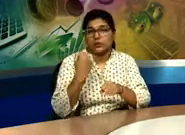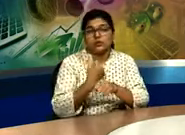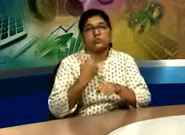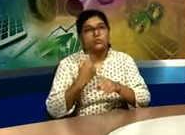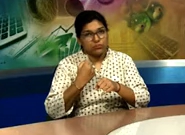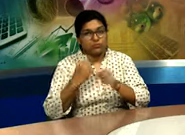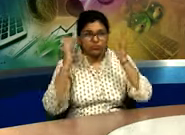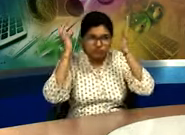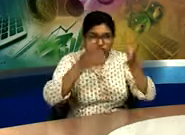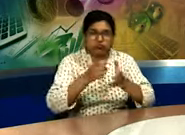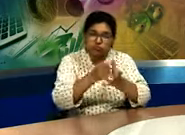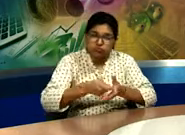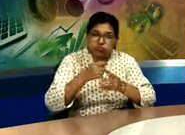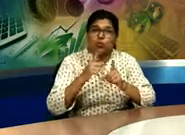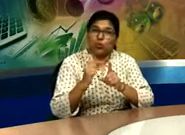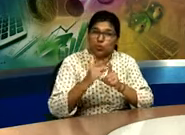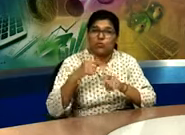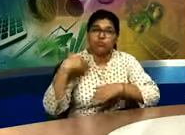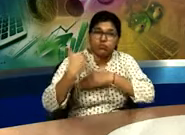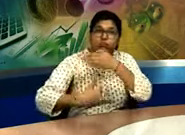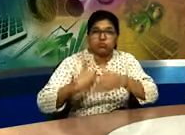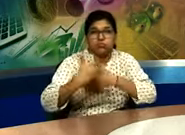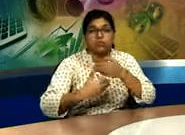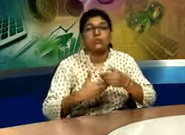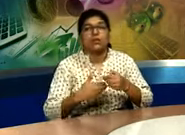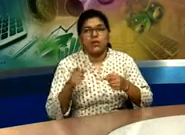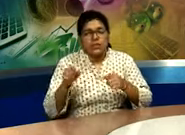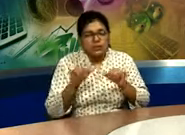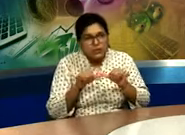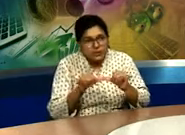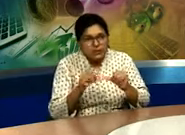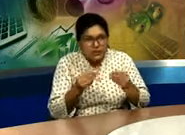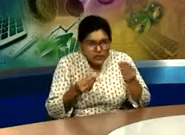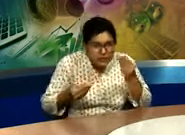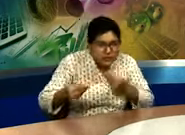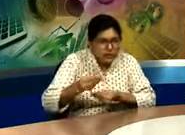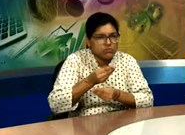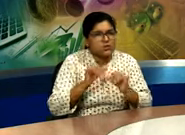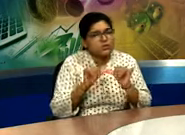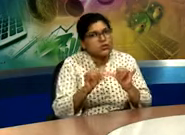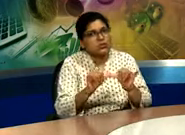She was working in a quarry for their hand-to-mouth existence.